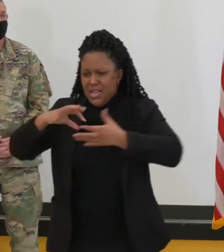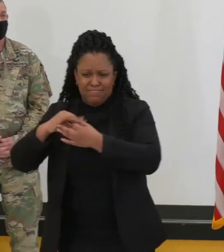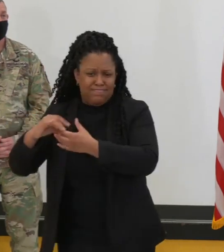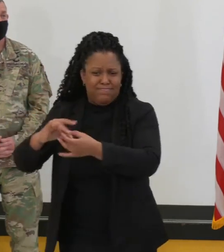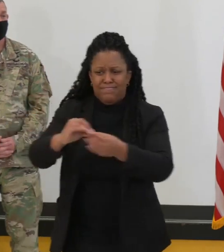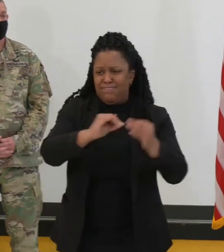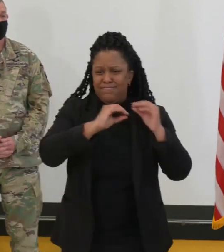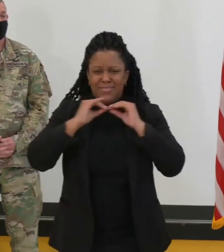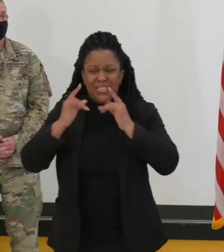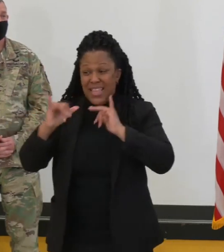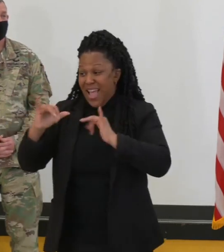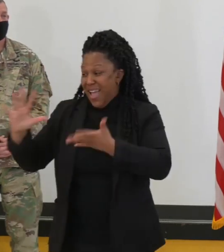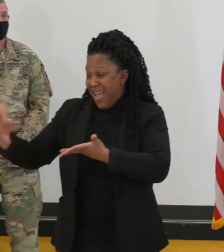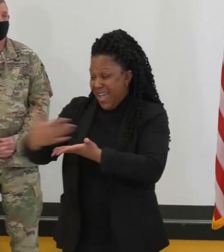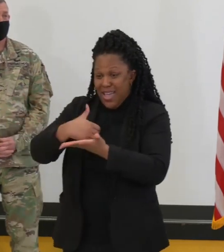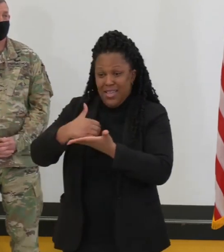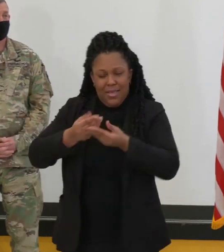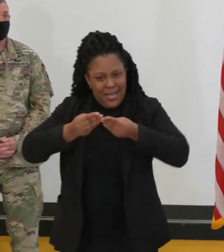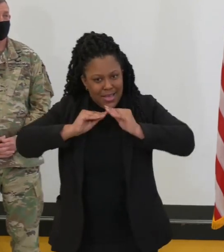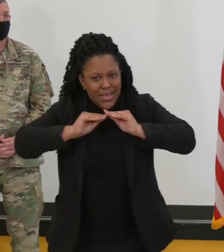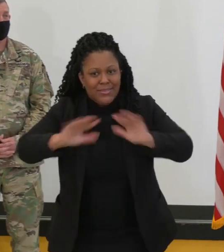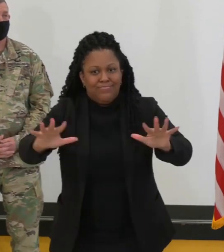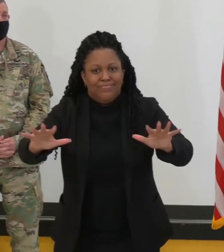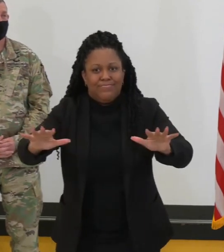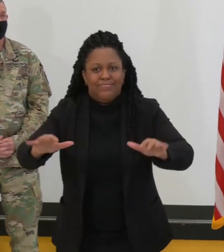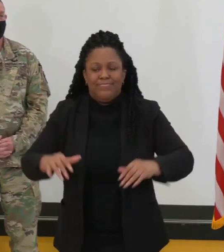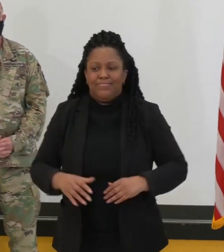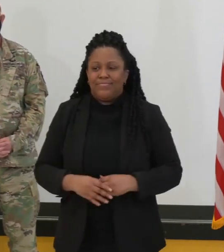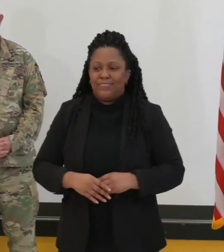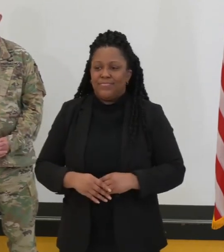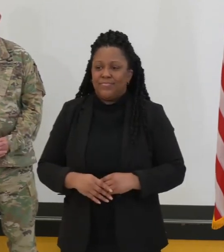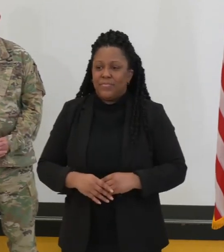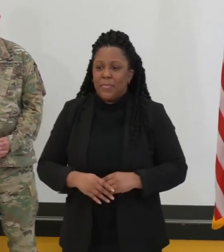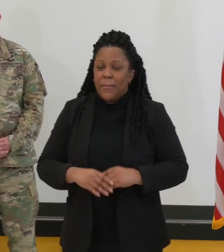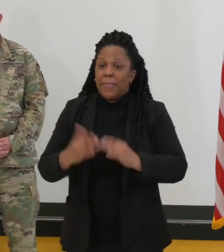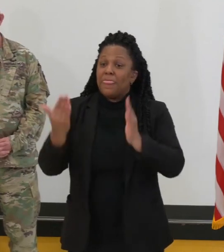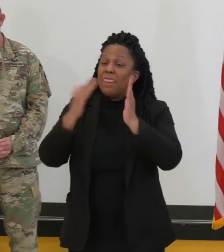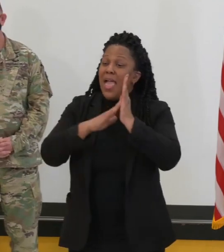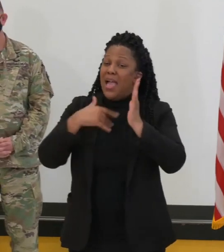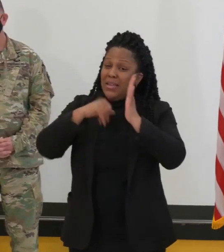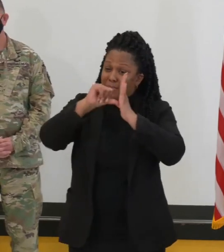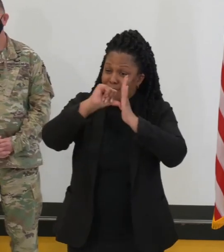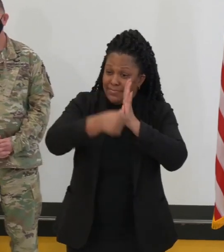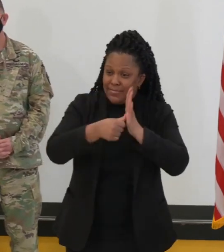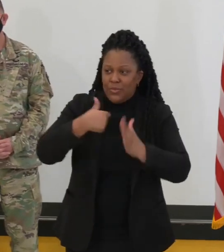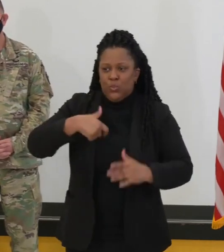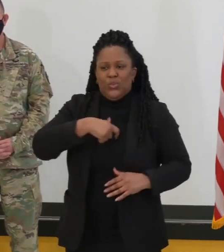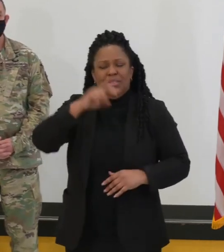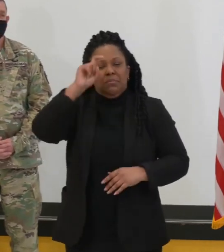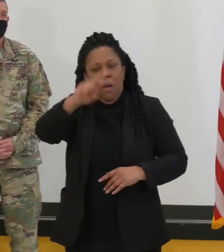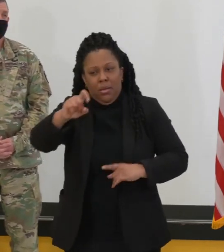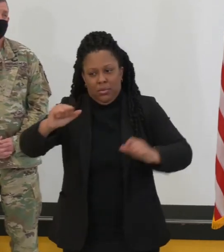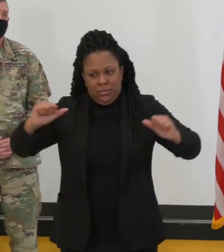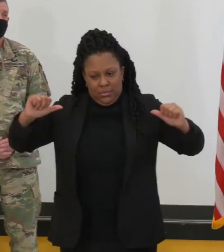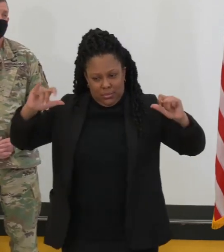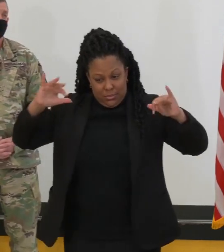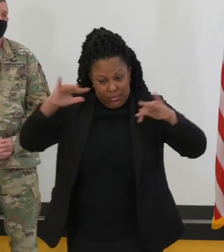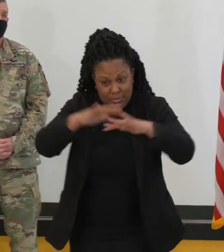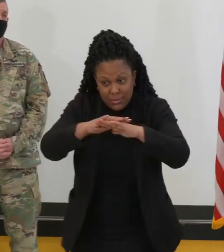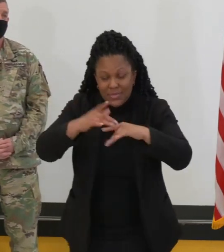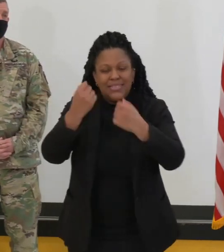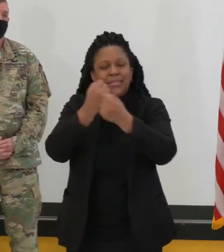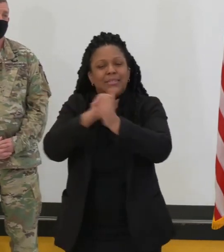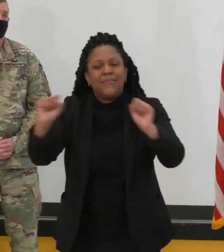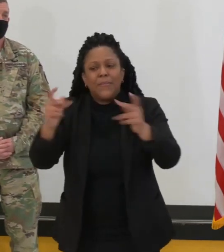and we've seen in the past, is by coming together in safe and lawful places like churches and synagogues and community